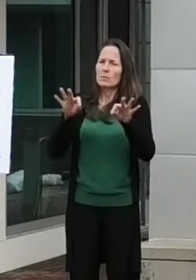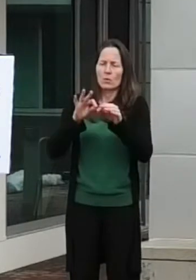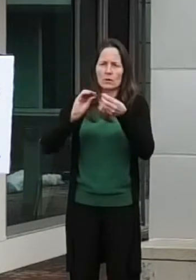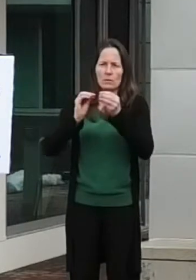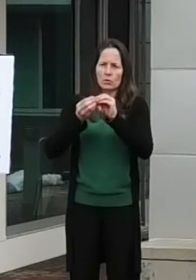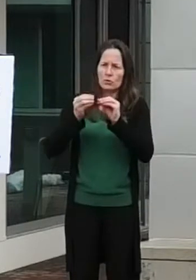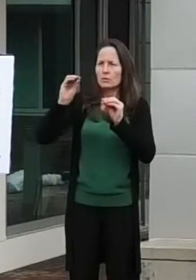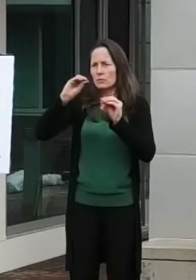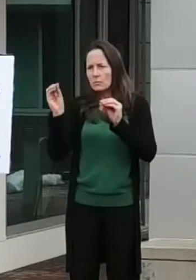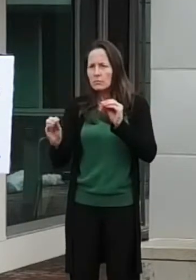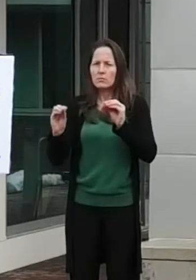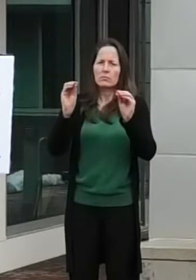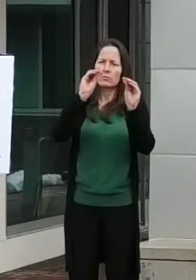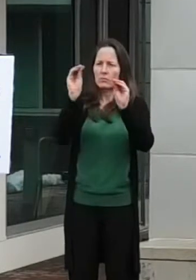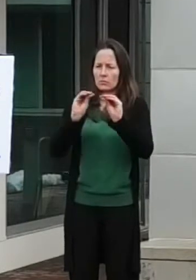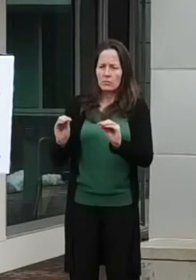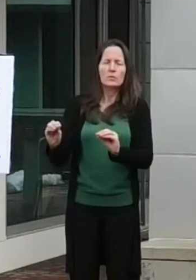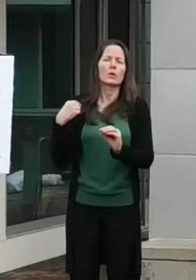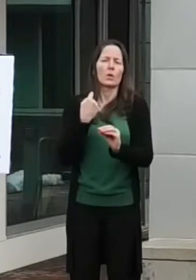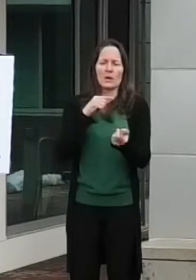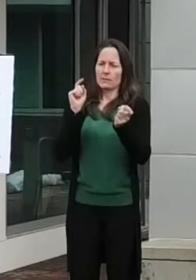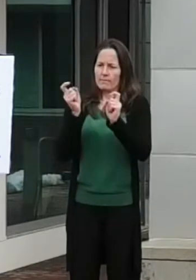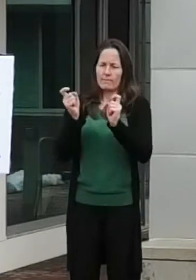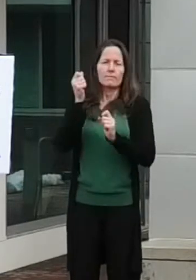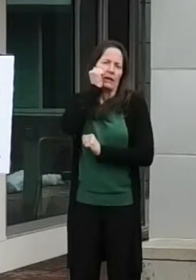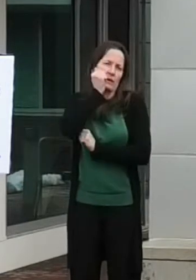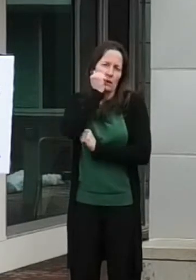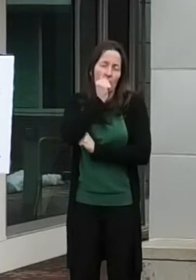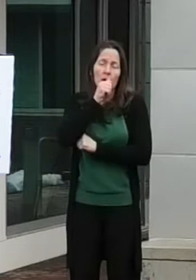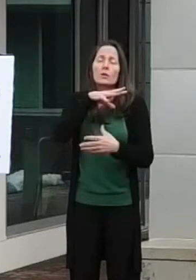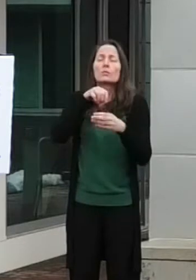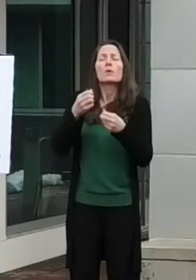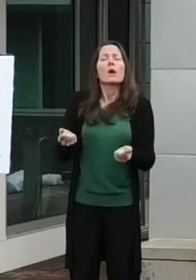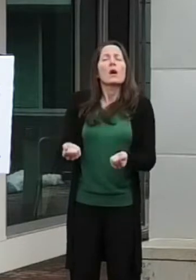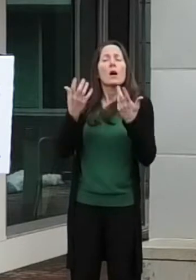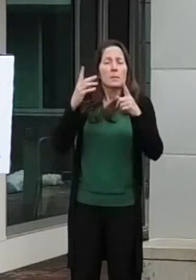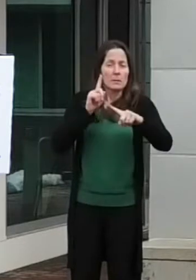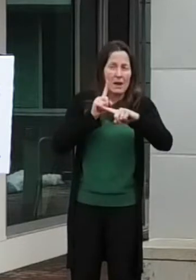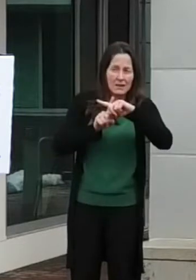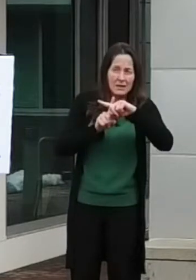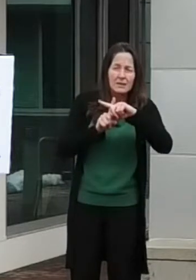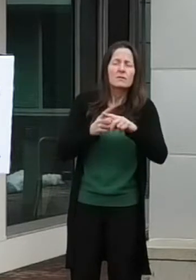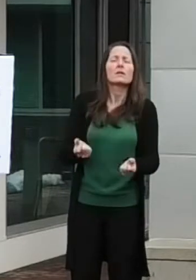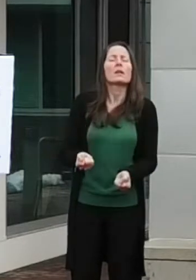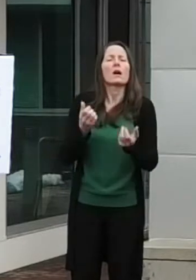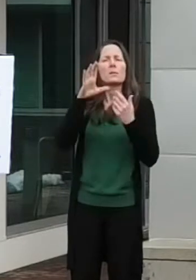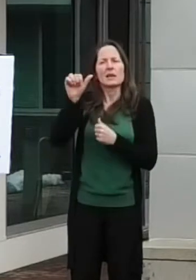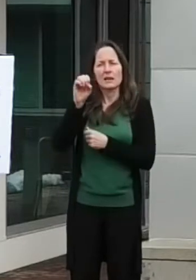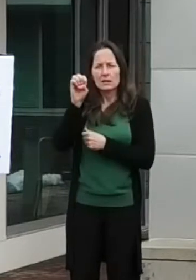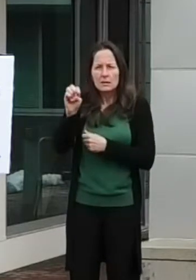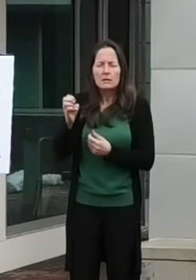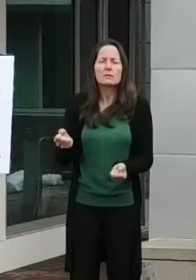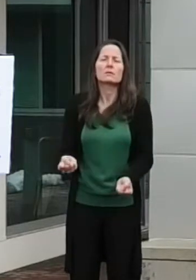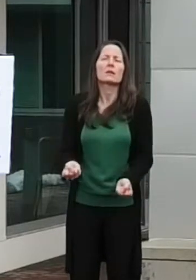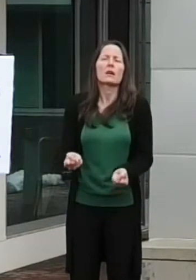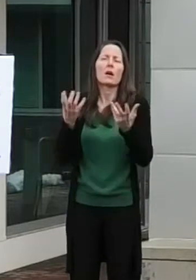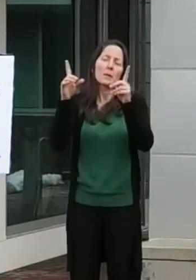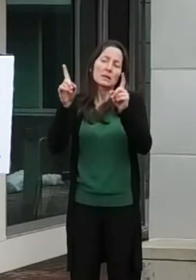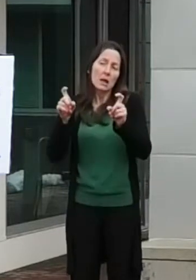we monitor daily, including case rates, positivity rates, testing volumes,